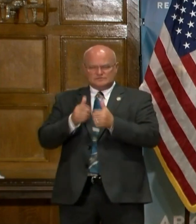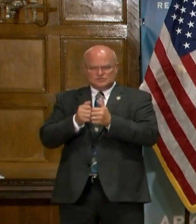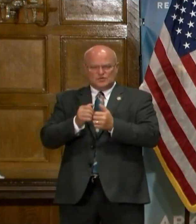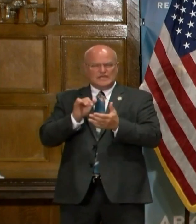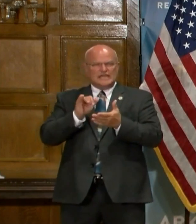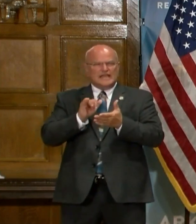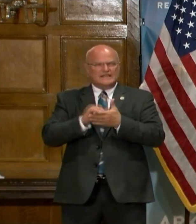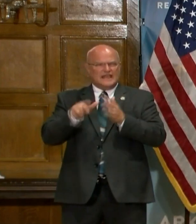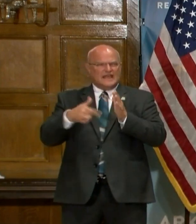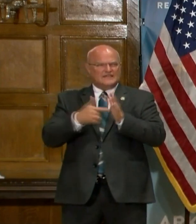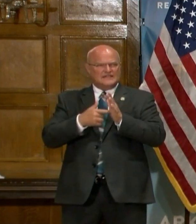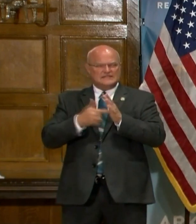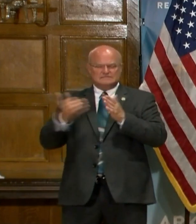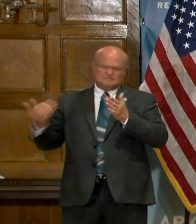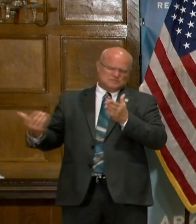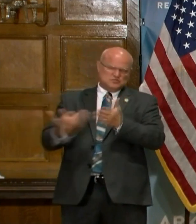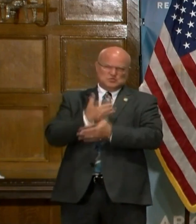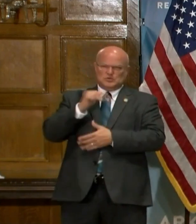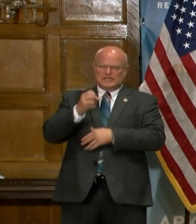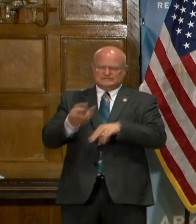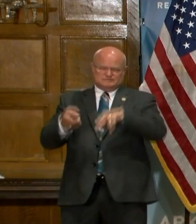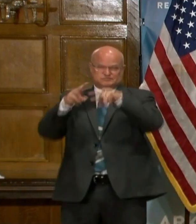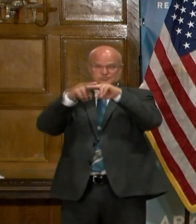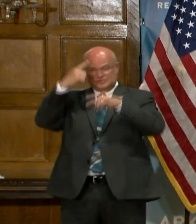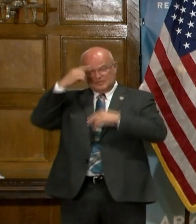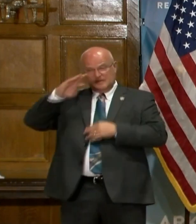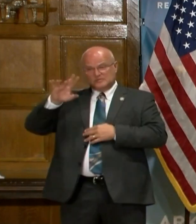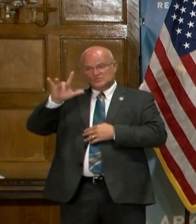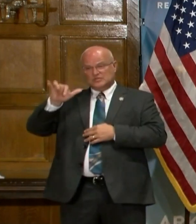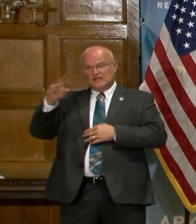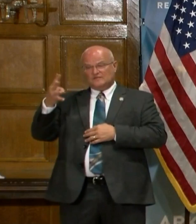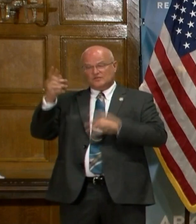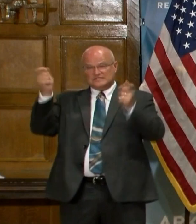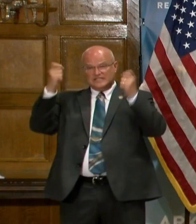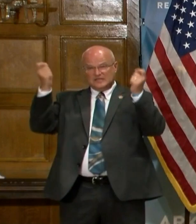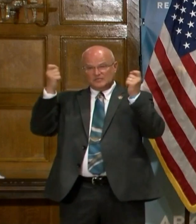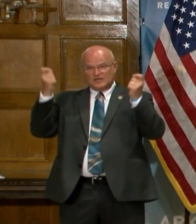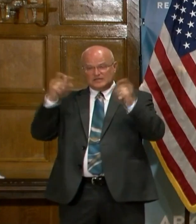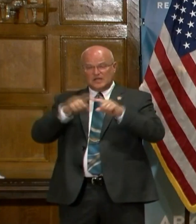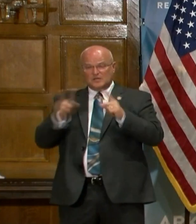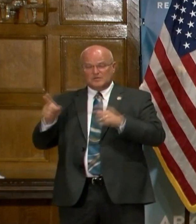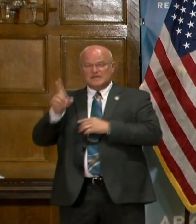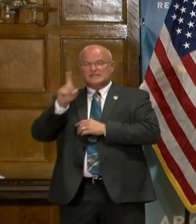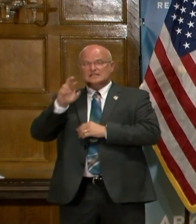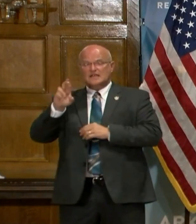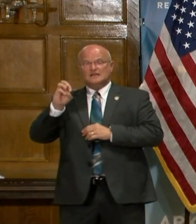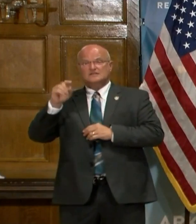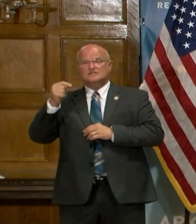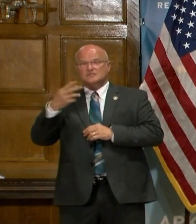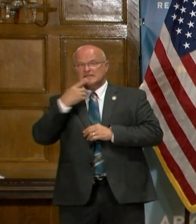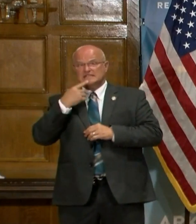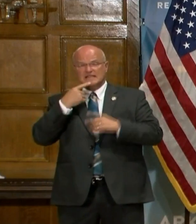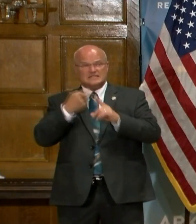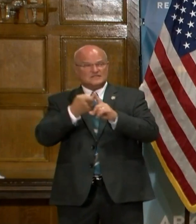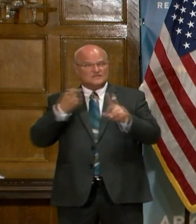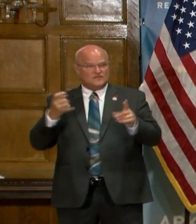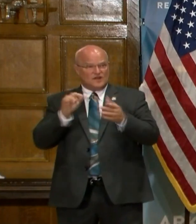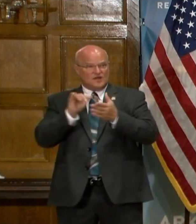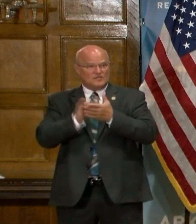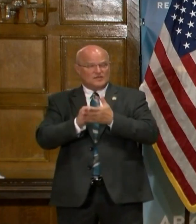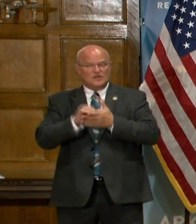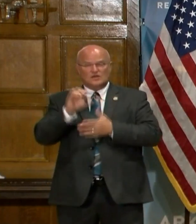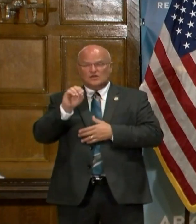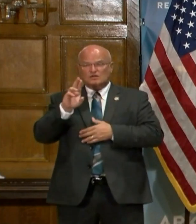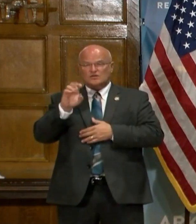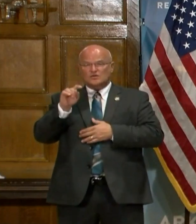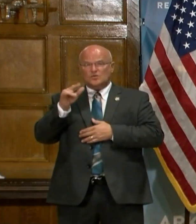tweeted that these record number of new cases may be the result of the July 4th celebrations. However, Mr. Smith just said that it's from the